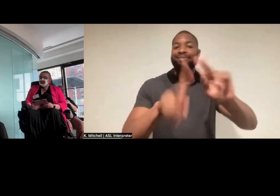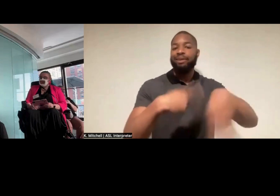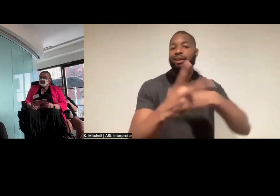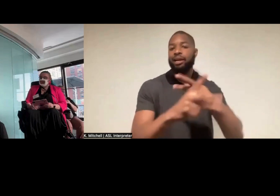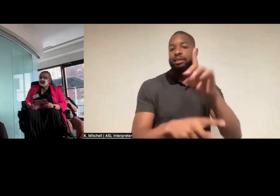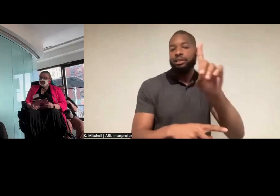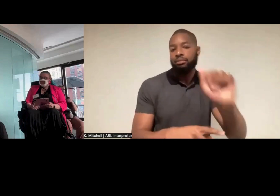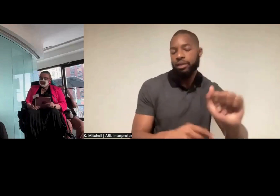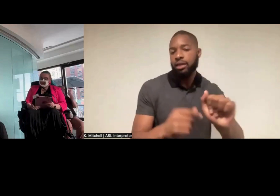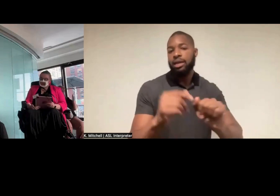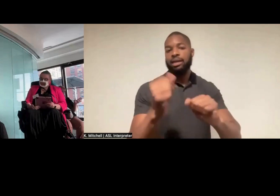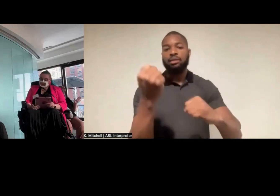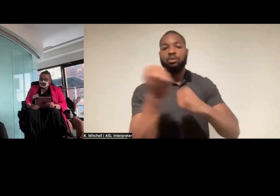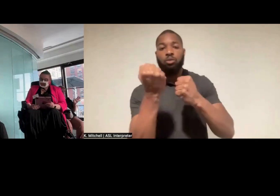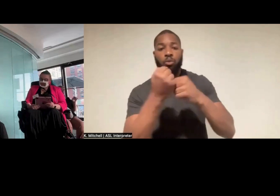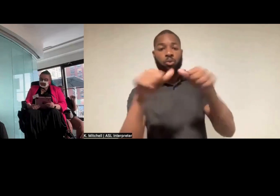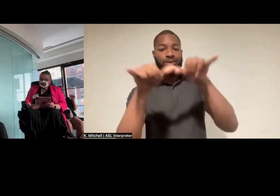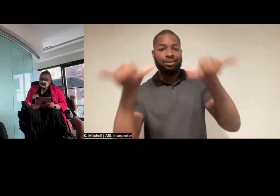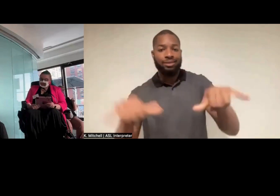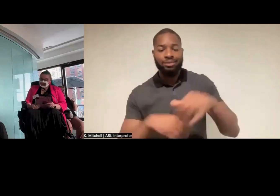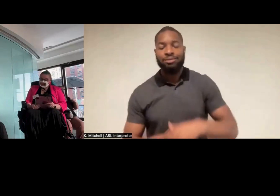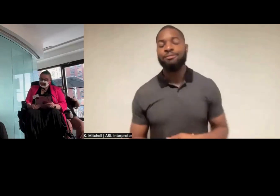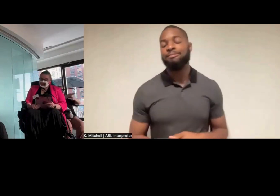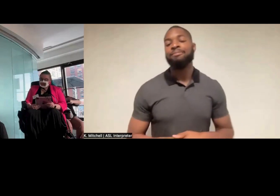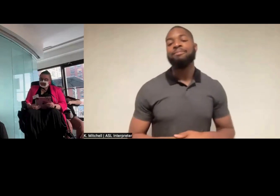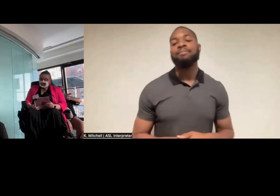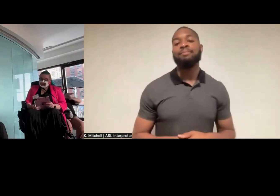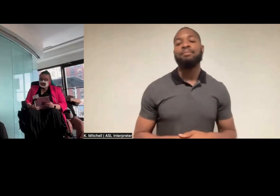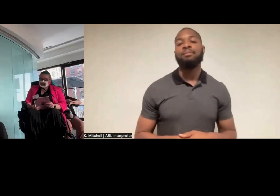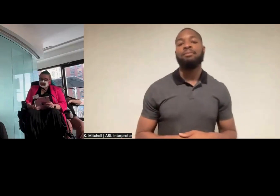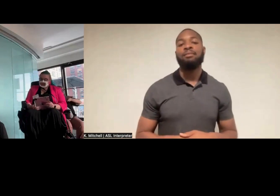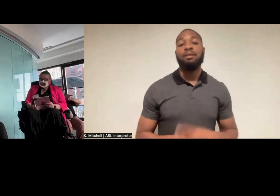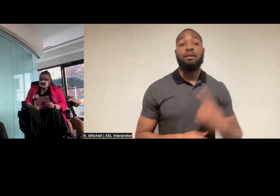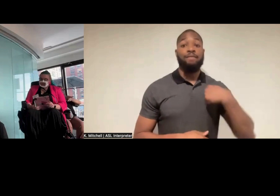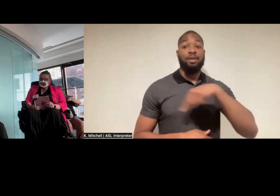So overall, by fostering a